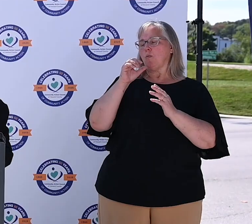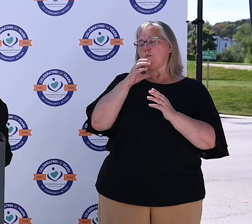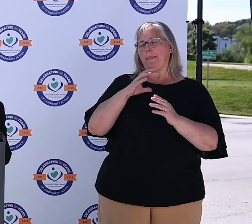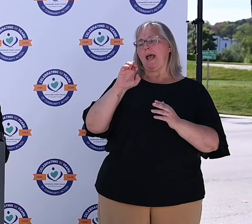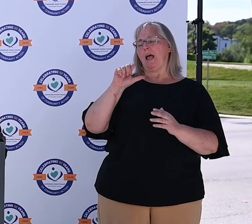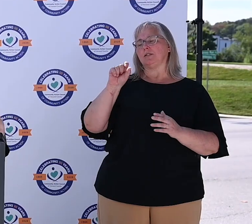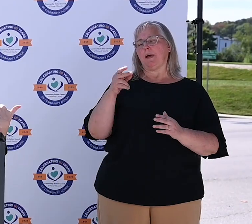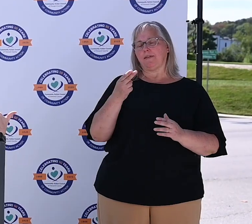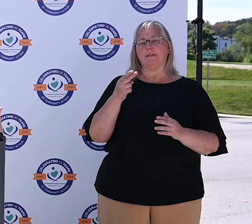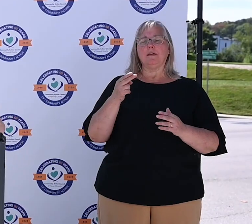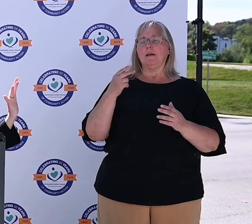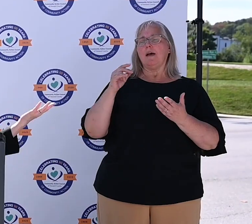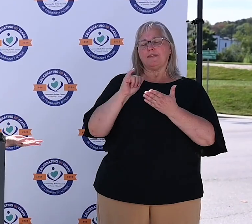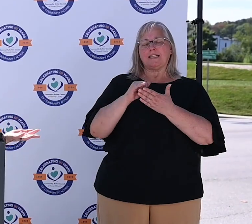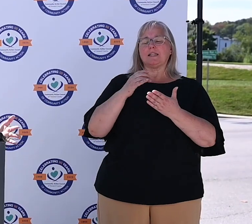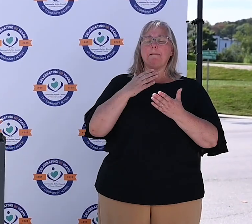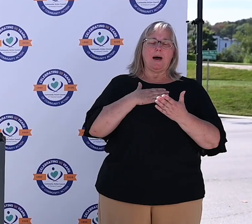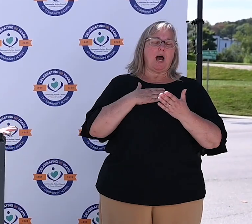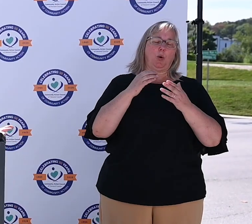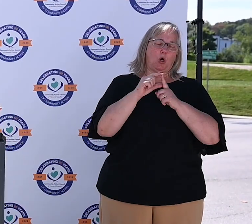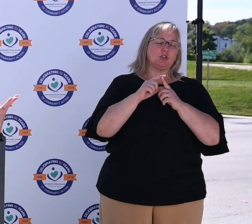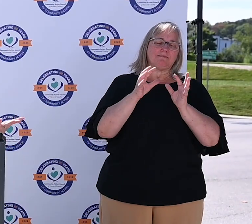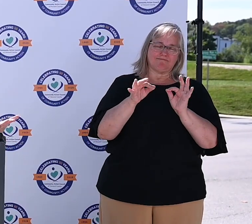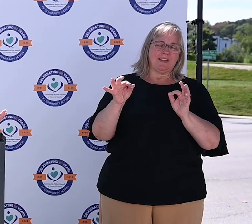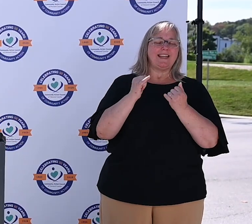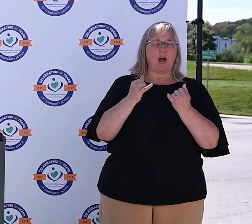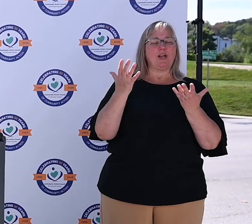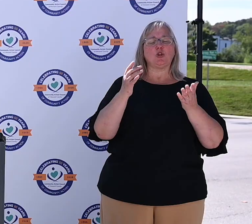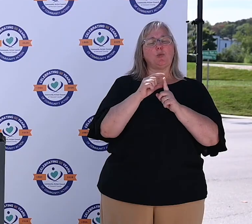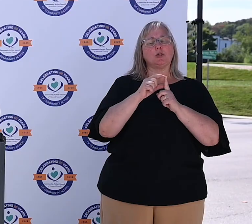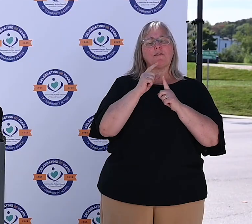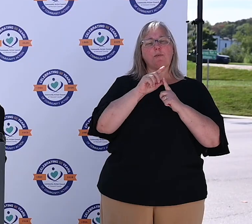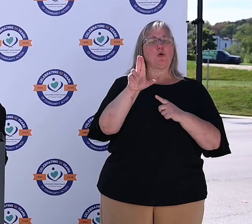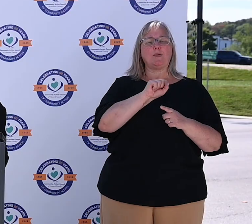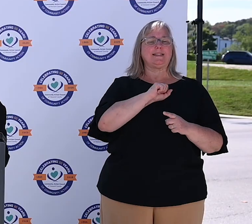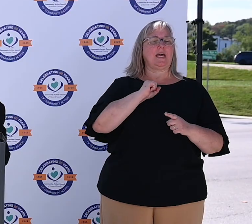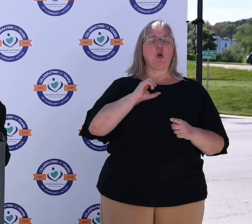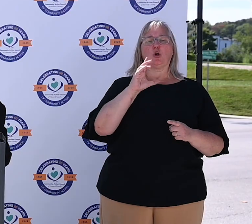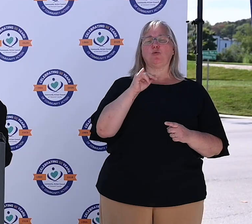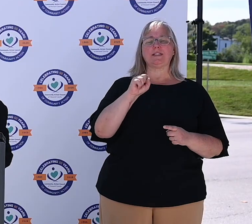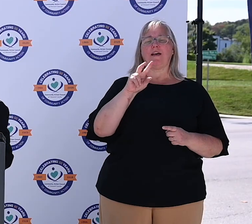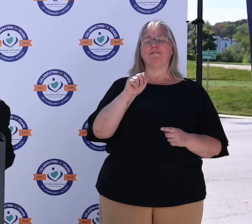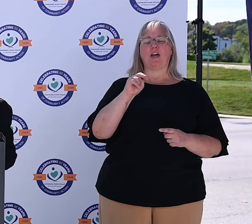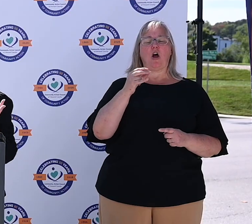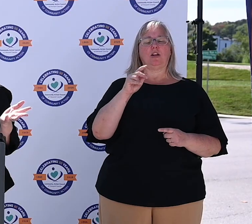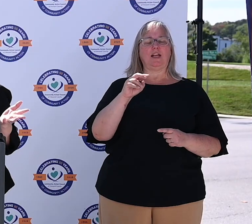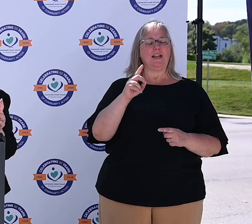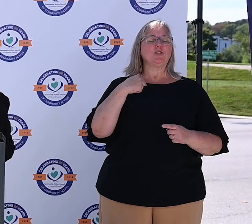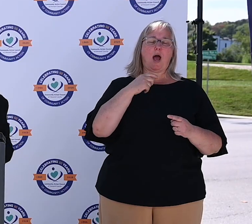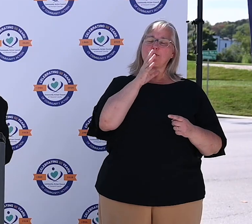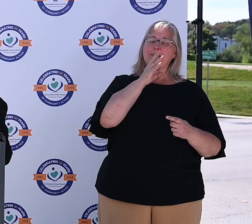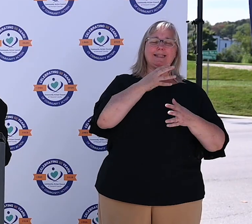together. So those are my words. Now these are the words from your United States Senator Chris Van Hollen. So I'll be speaking in his voice, which